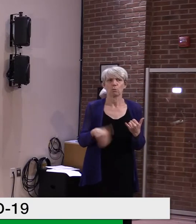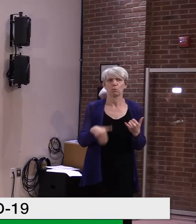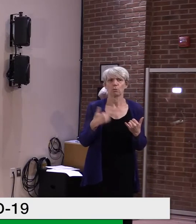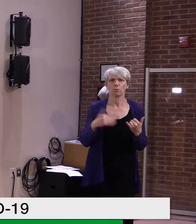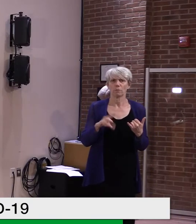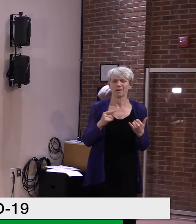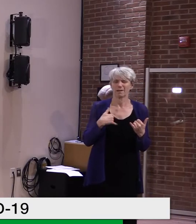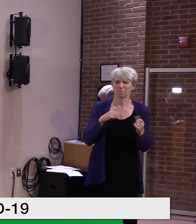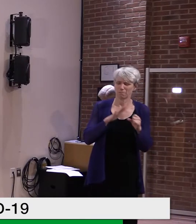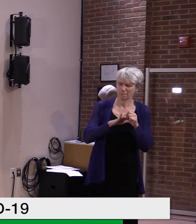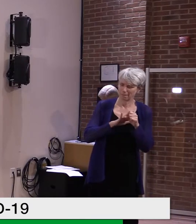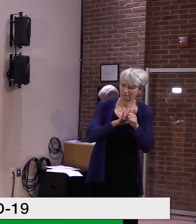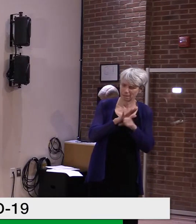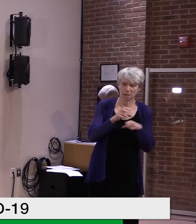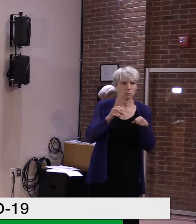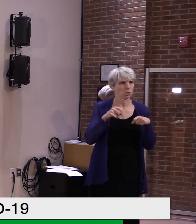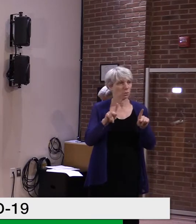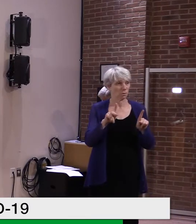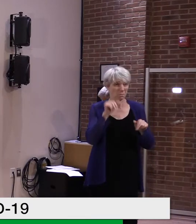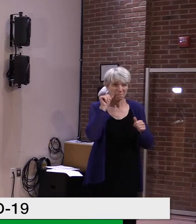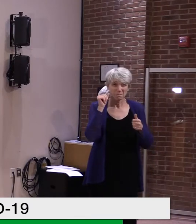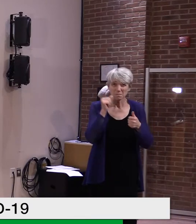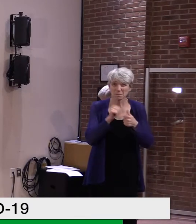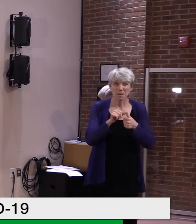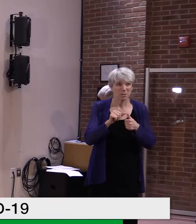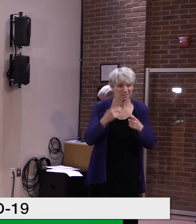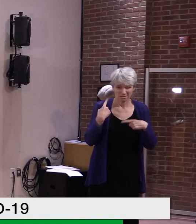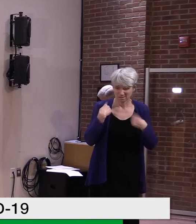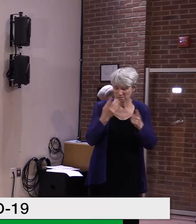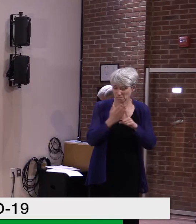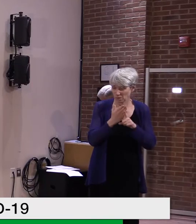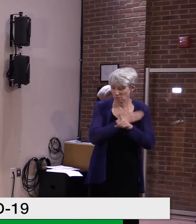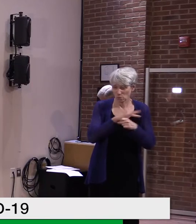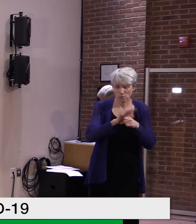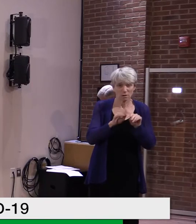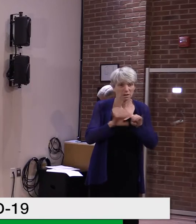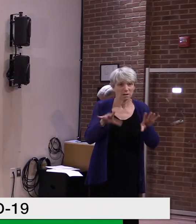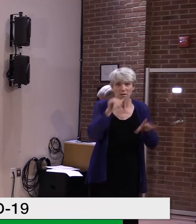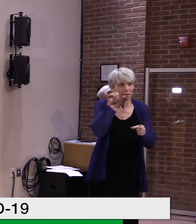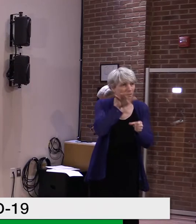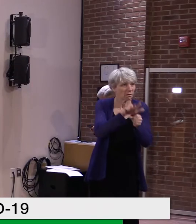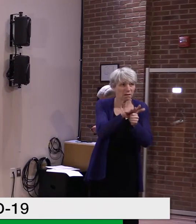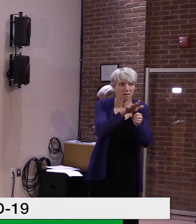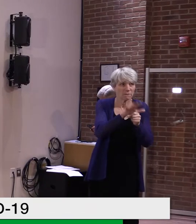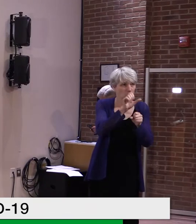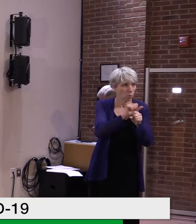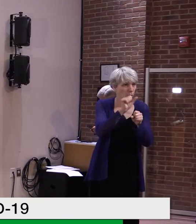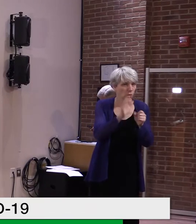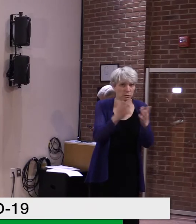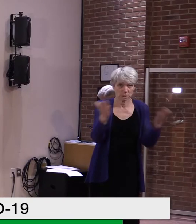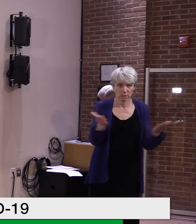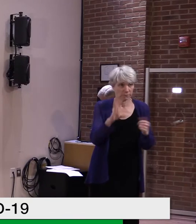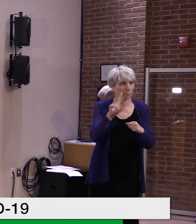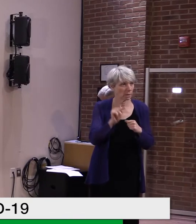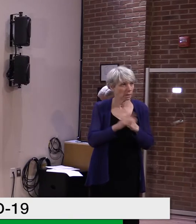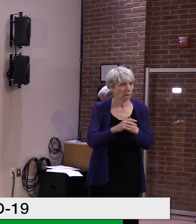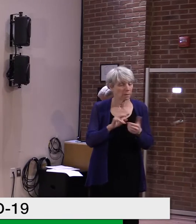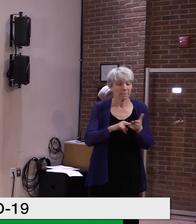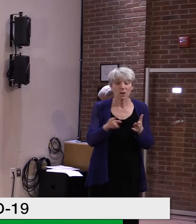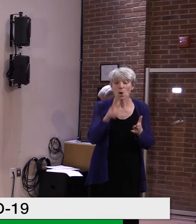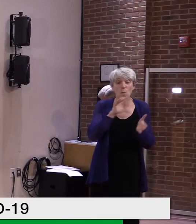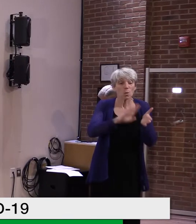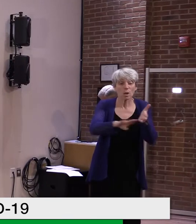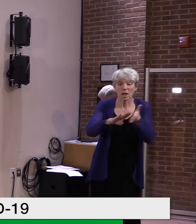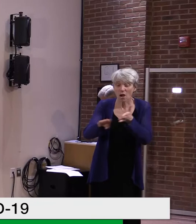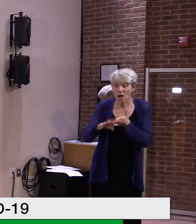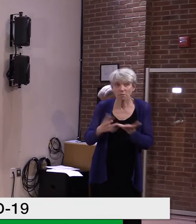Vermont. We have a workforce shortage. We had a workforce shortage pre-pandemic, and the pandemic has